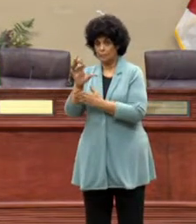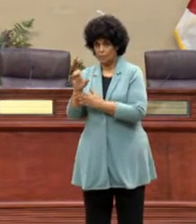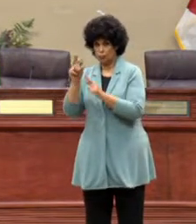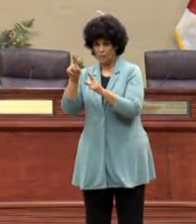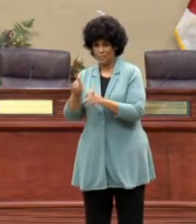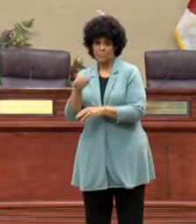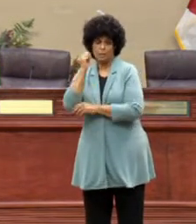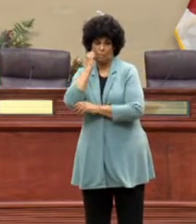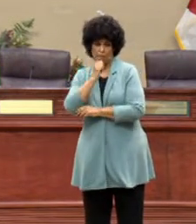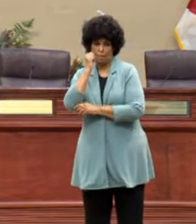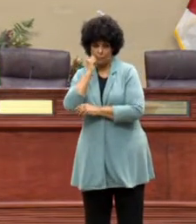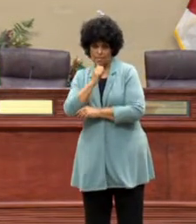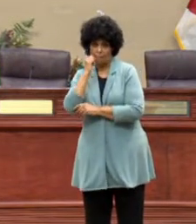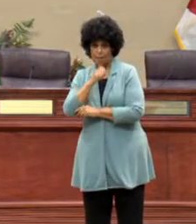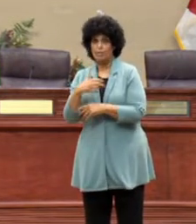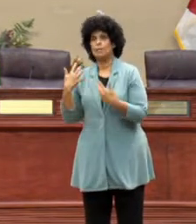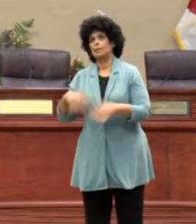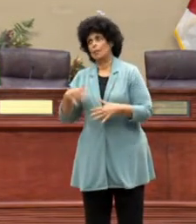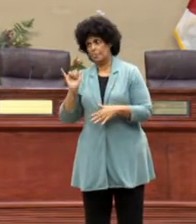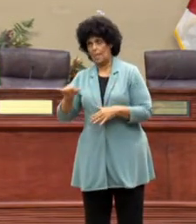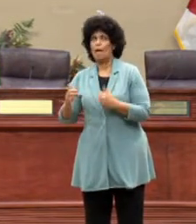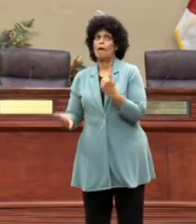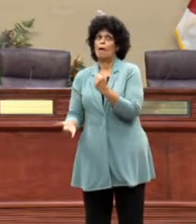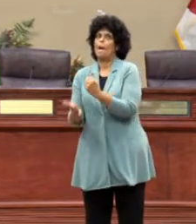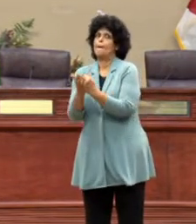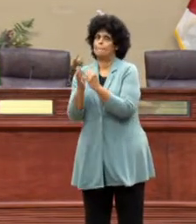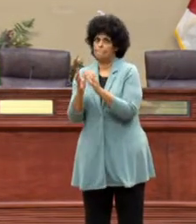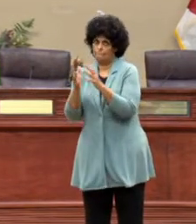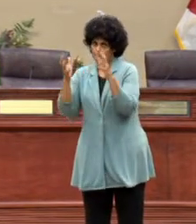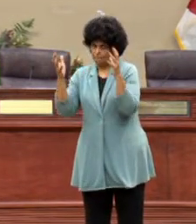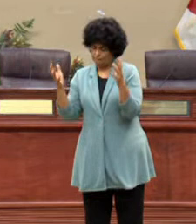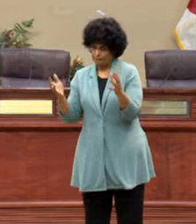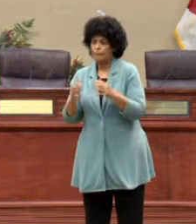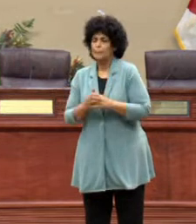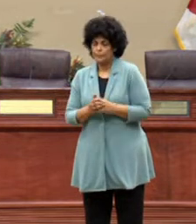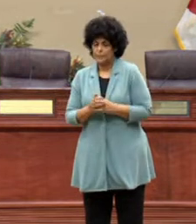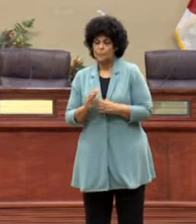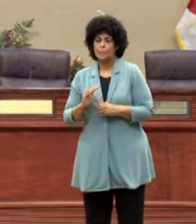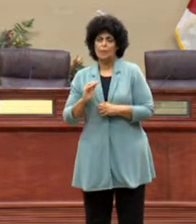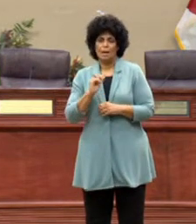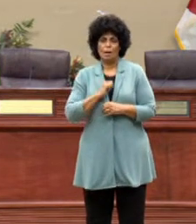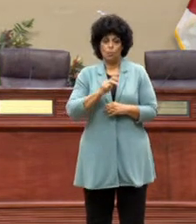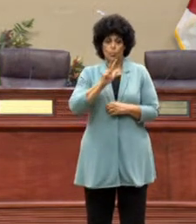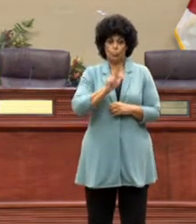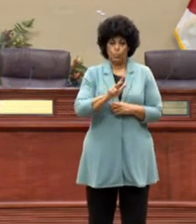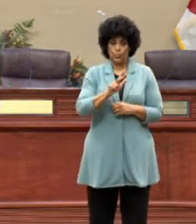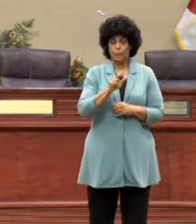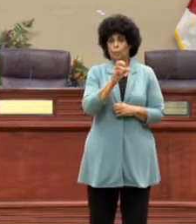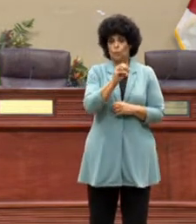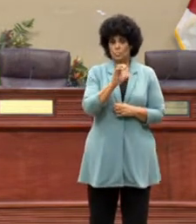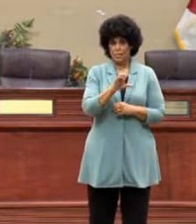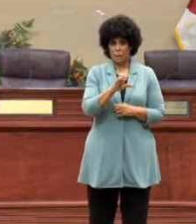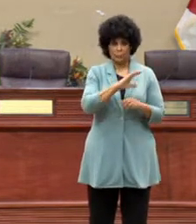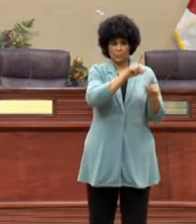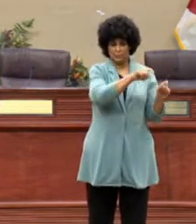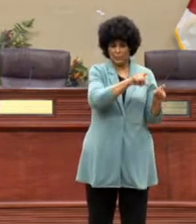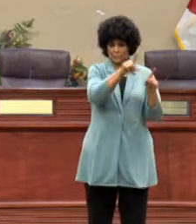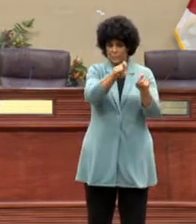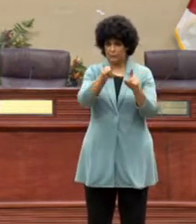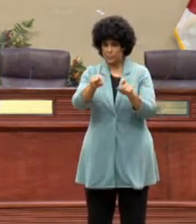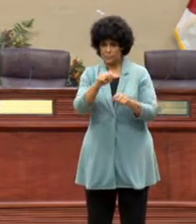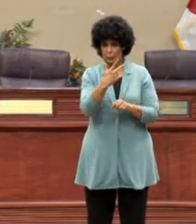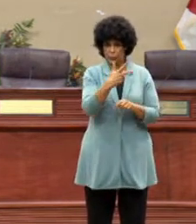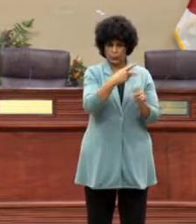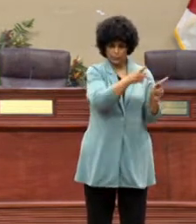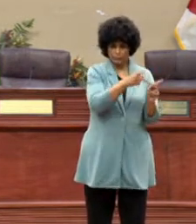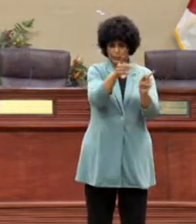It has certainly helped to cut down on the wait times at our 3 Orange County testing sites by about 10%.